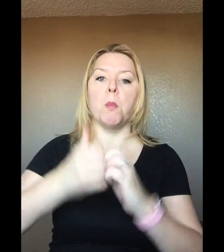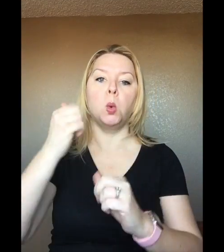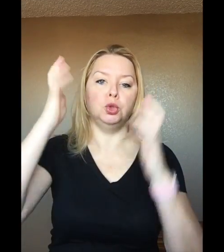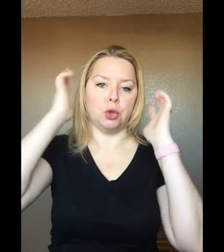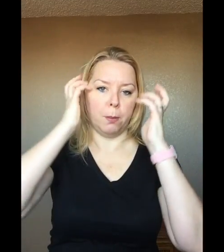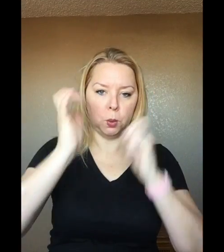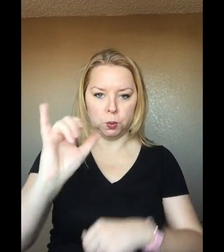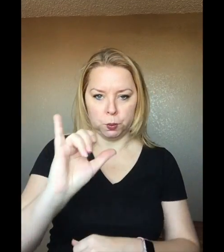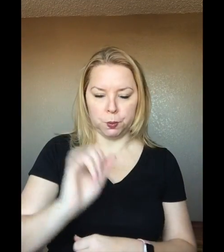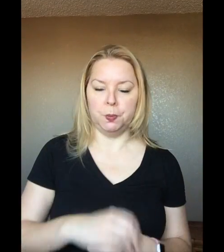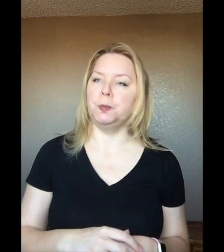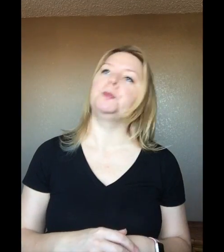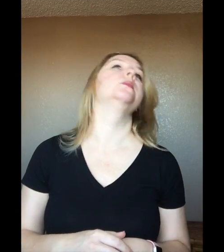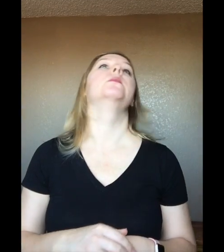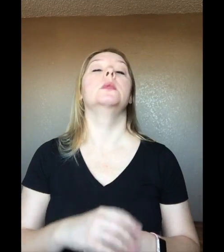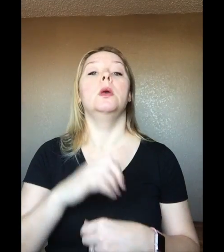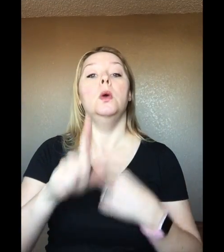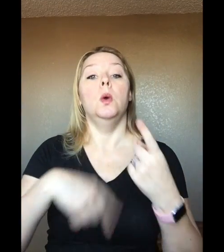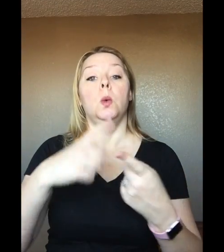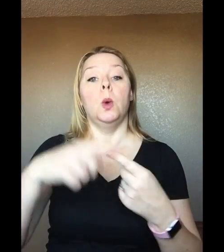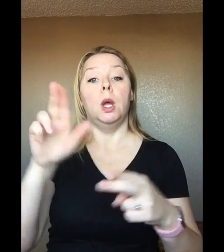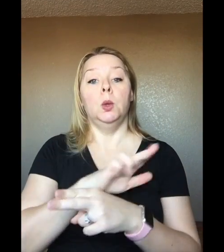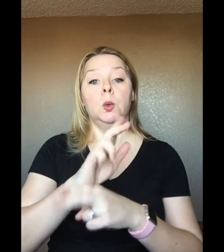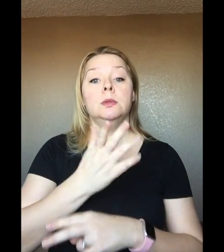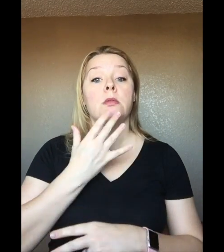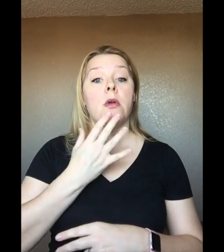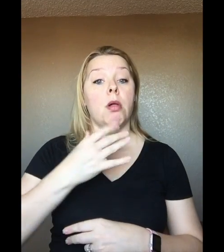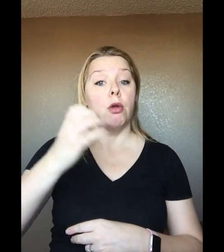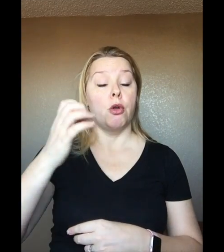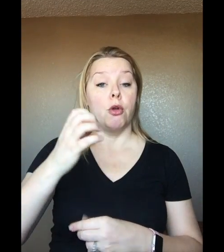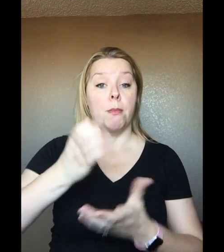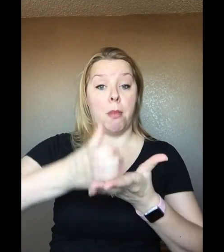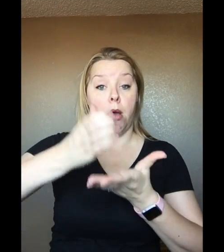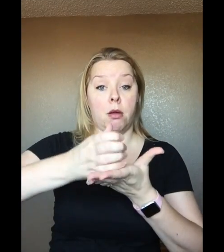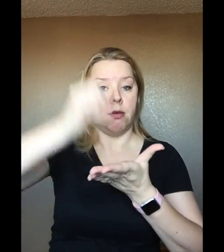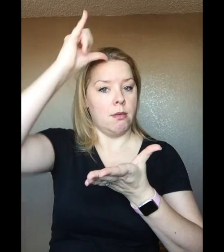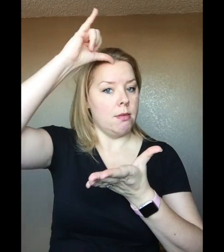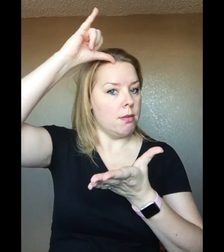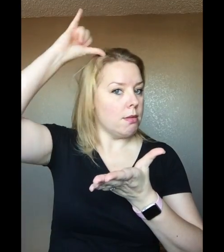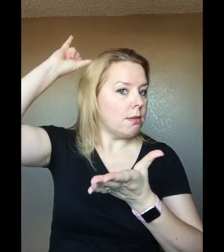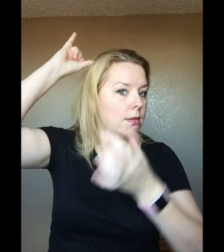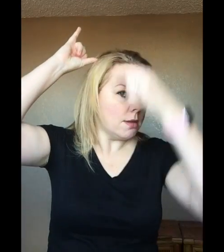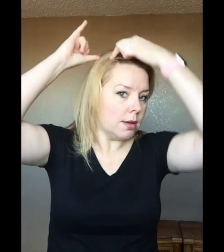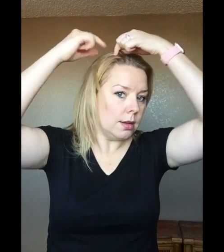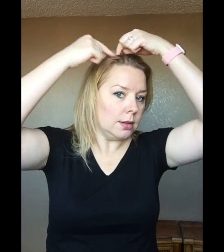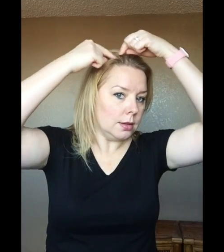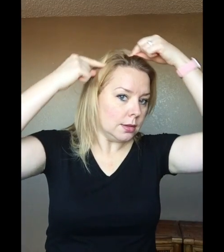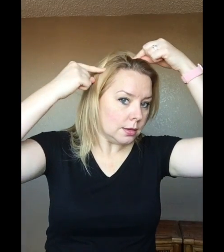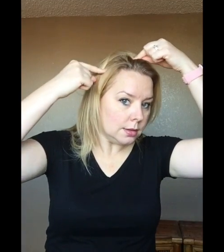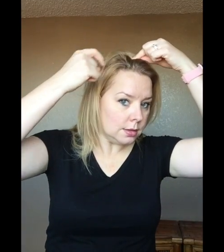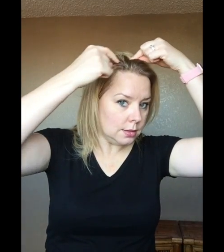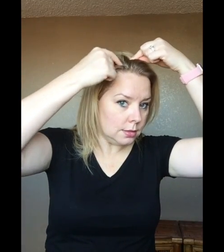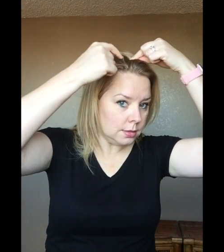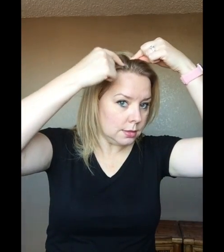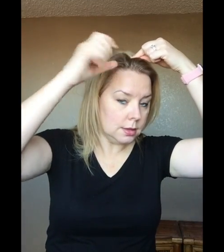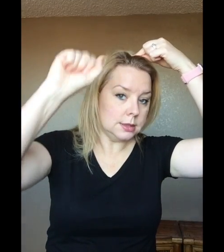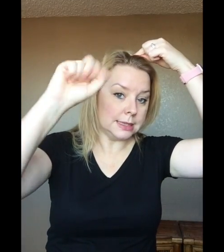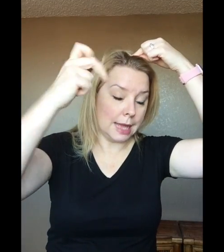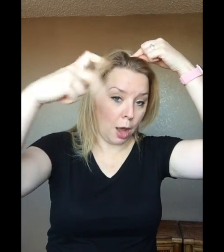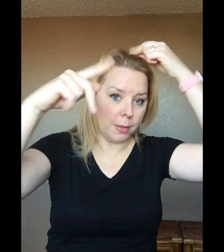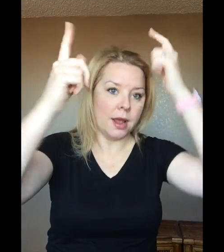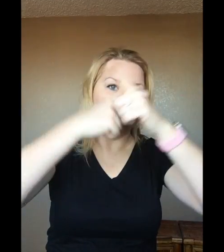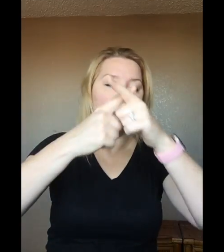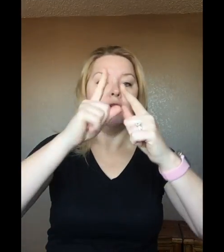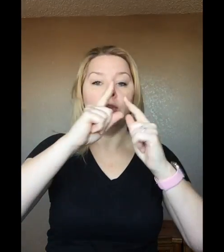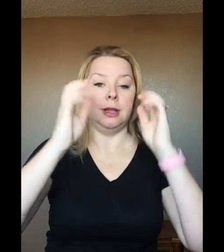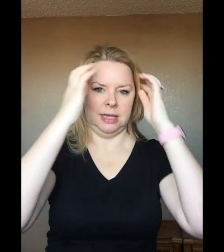most shampoo on it. So when you use the color bottle, you can get the shampoo right to your scalp and you can really